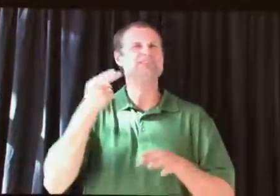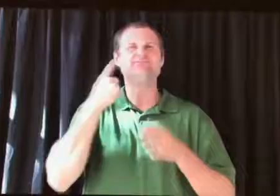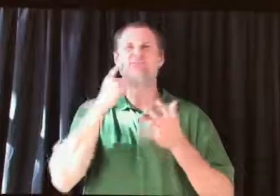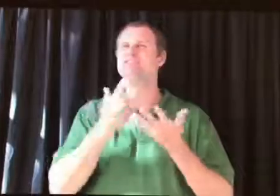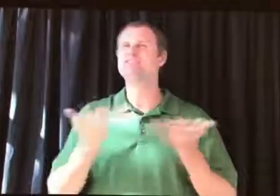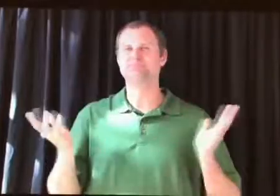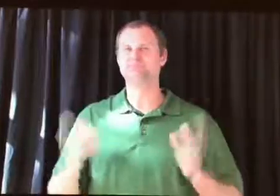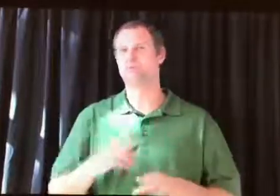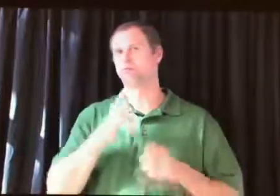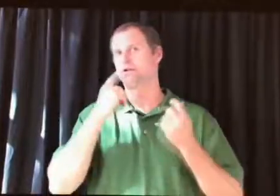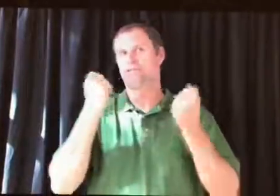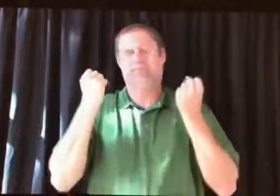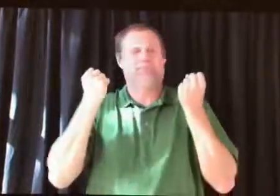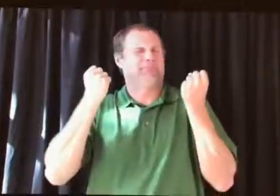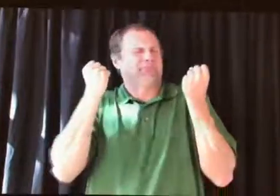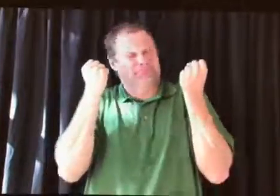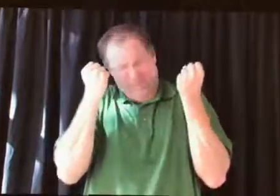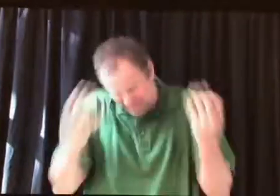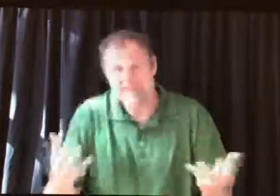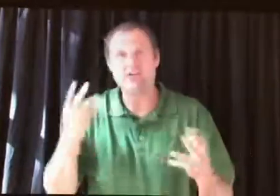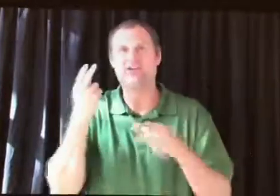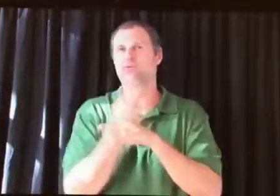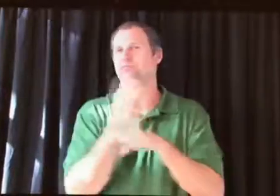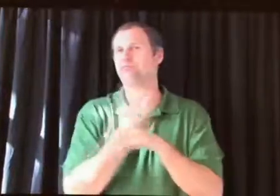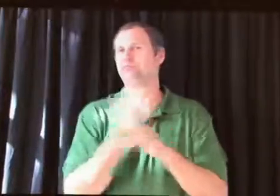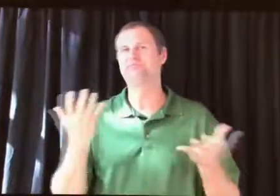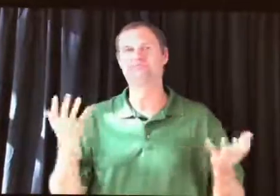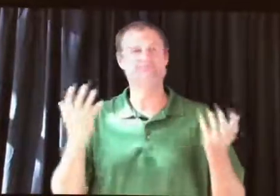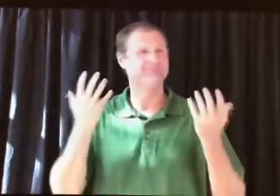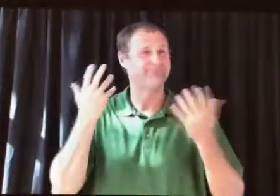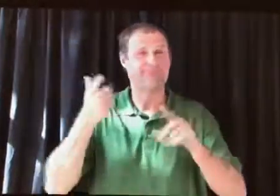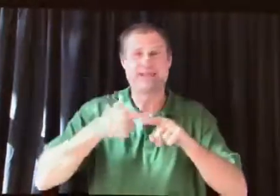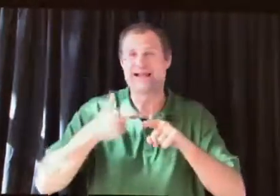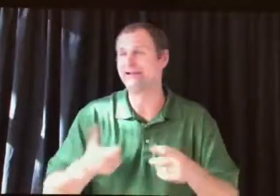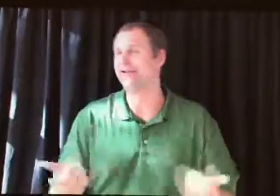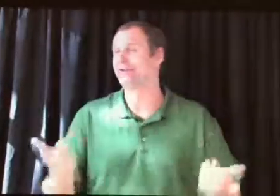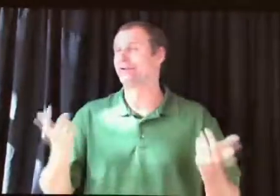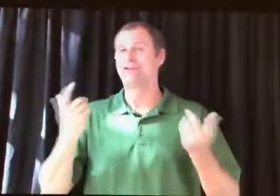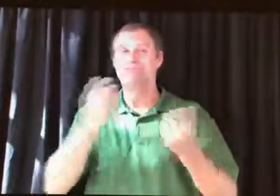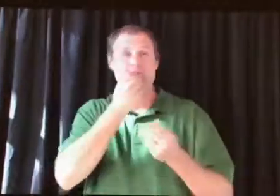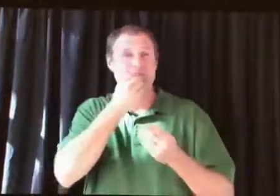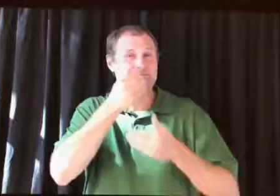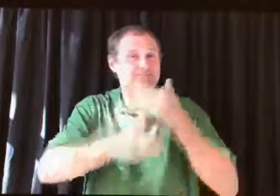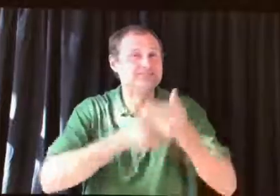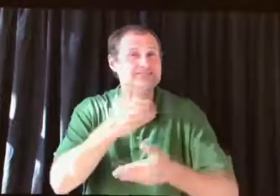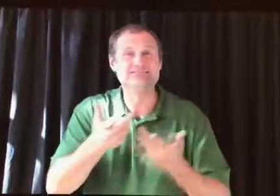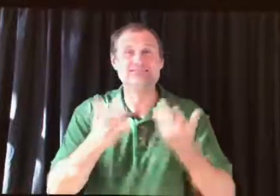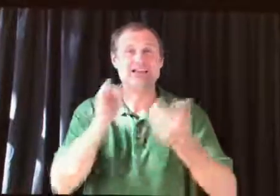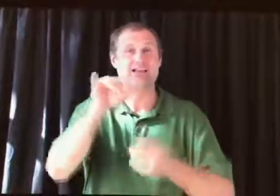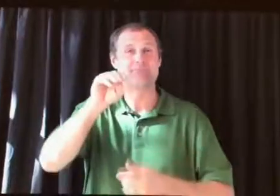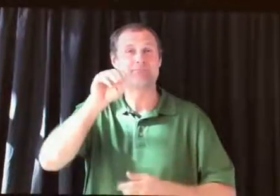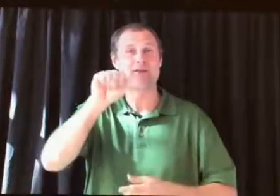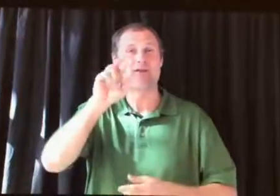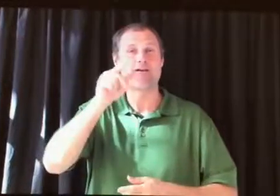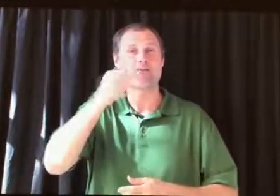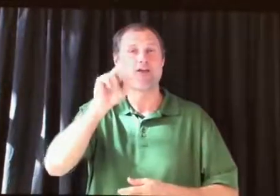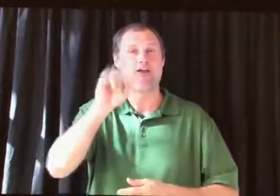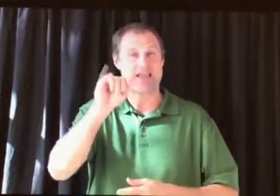So now I'm going to explain a few uses for hydrogen. Although there is an abundant amount, I'm only going to talk about a